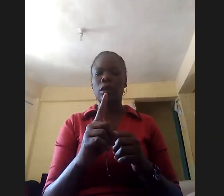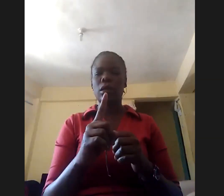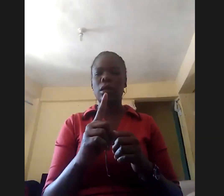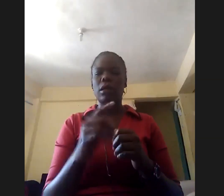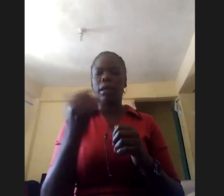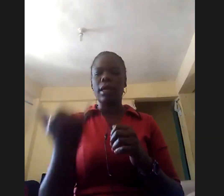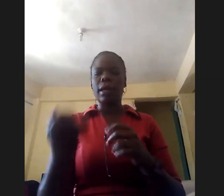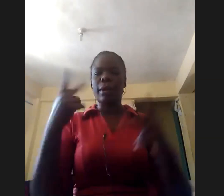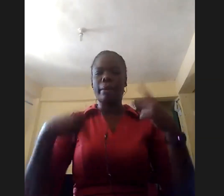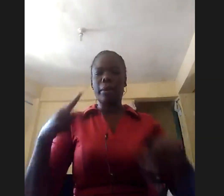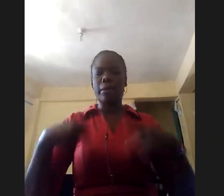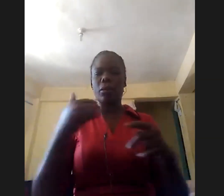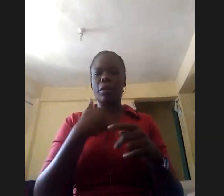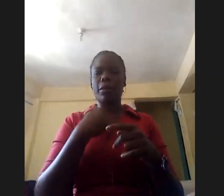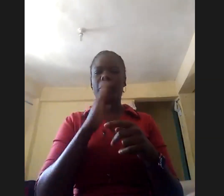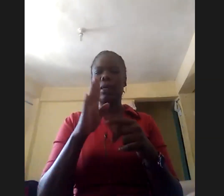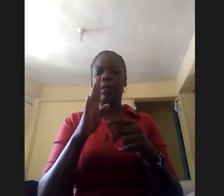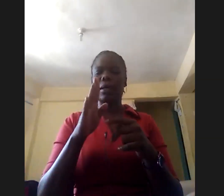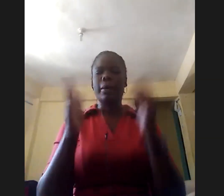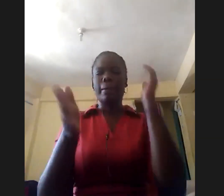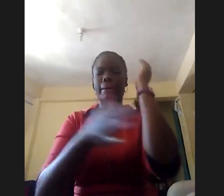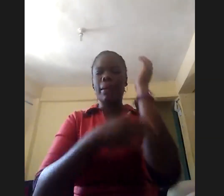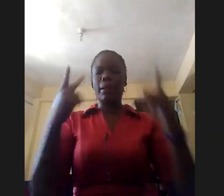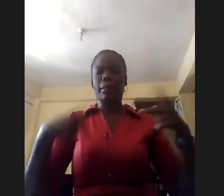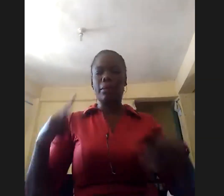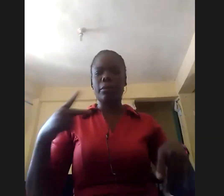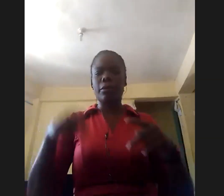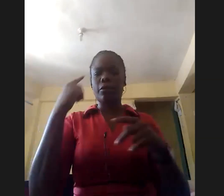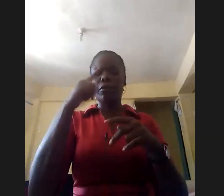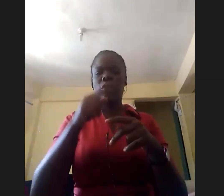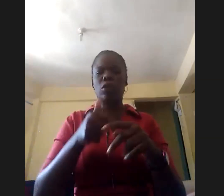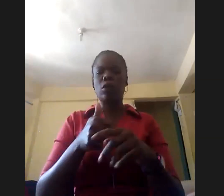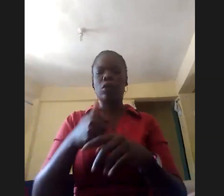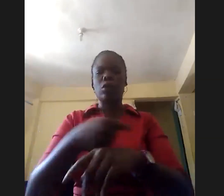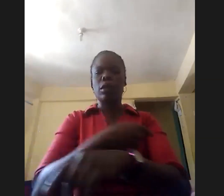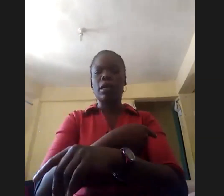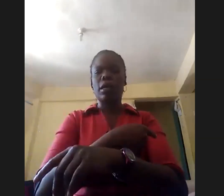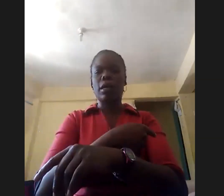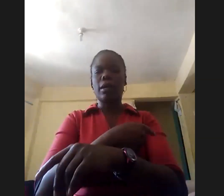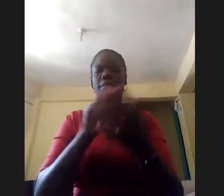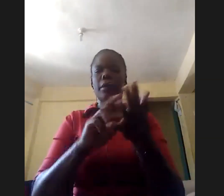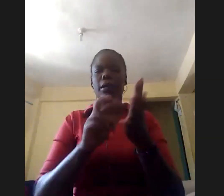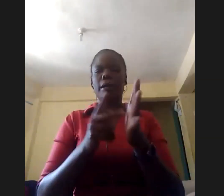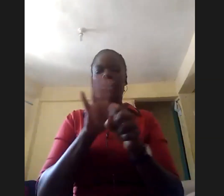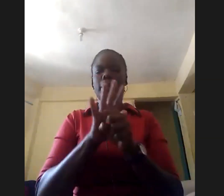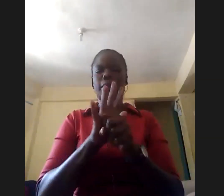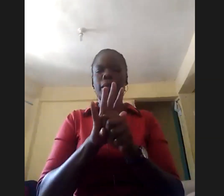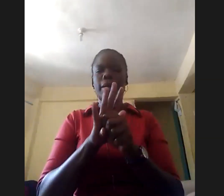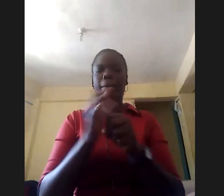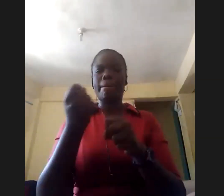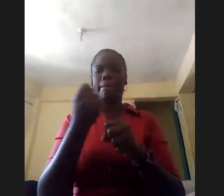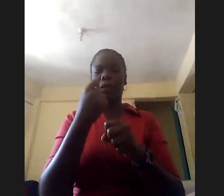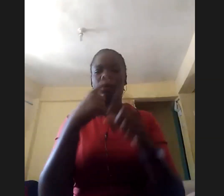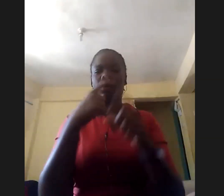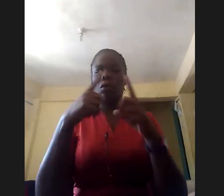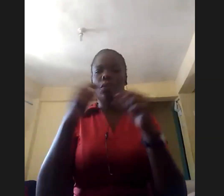been culprits for drug abuse. Okay, currently, in the medical word, we say substance use, and when it gets out of